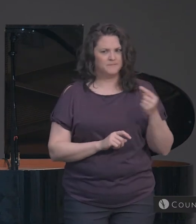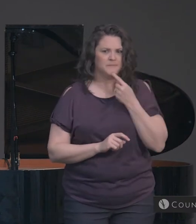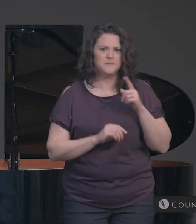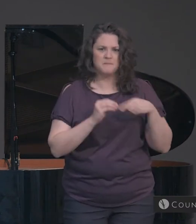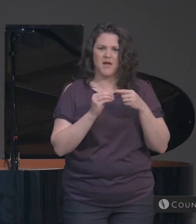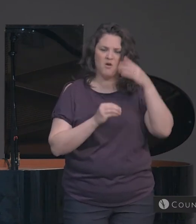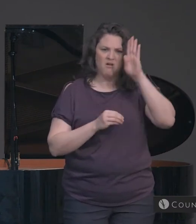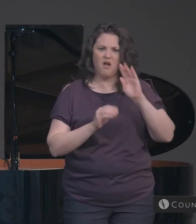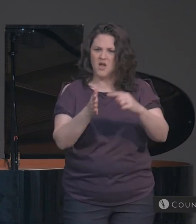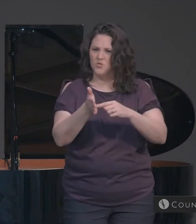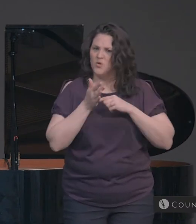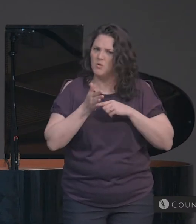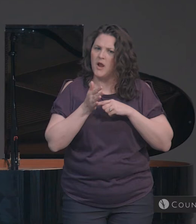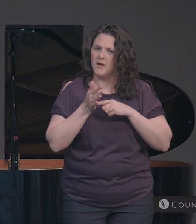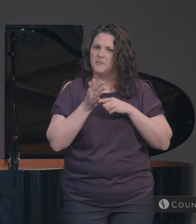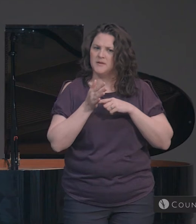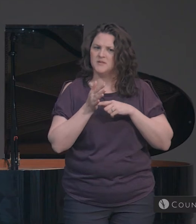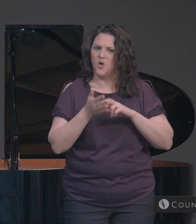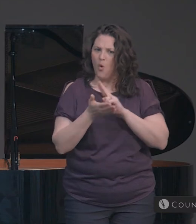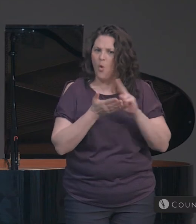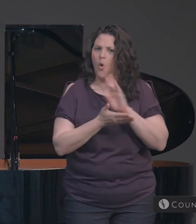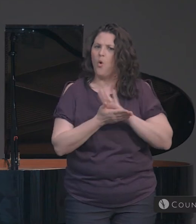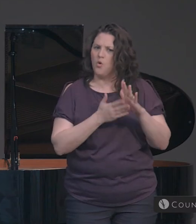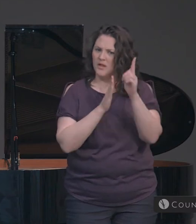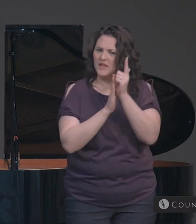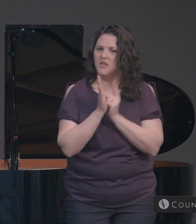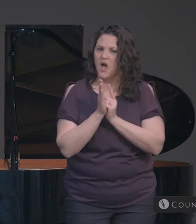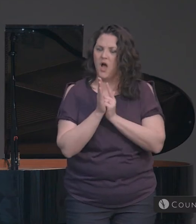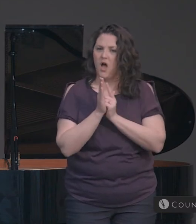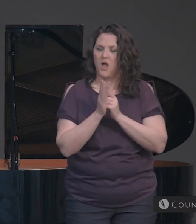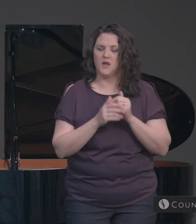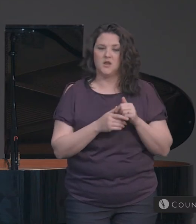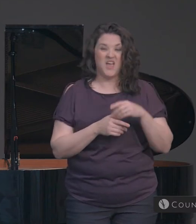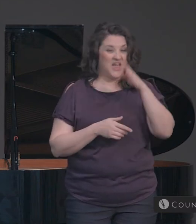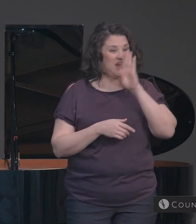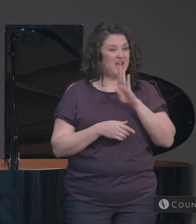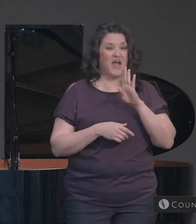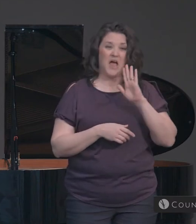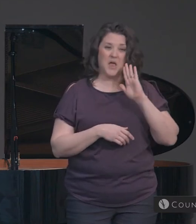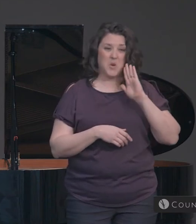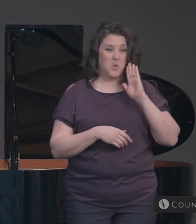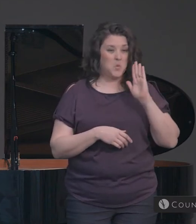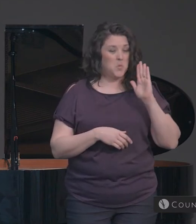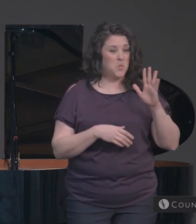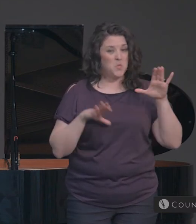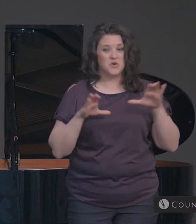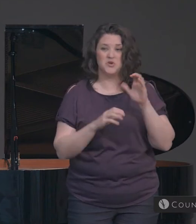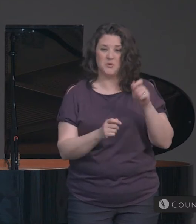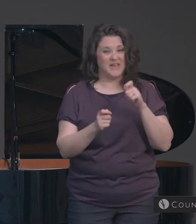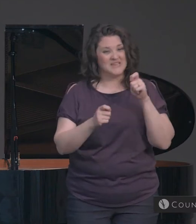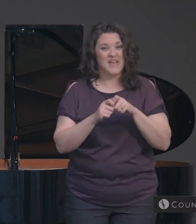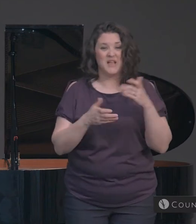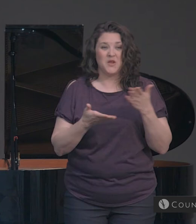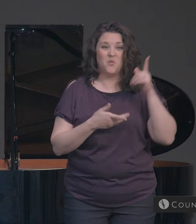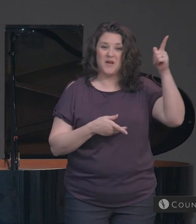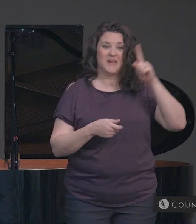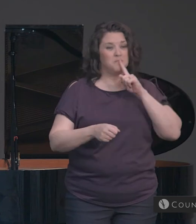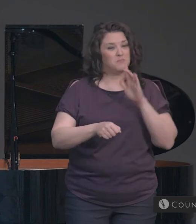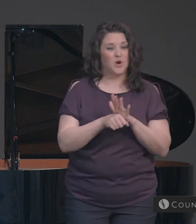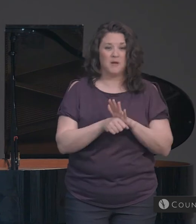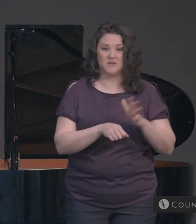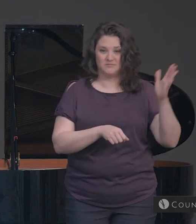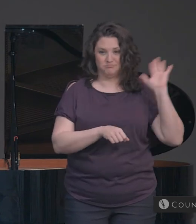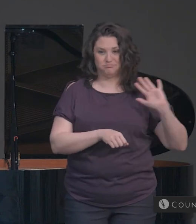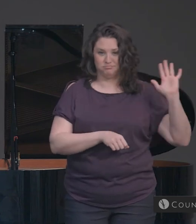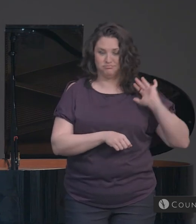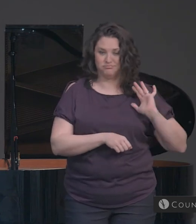spelled out in the books of Moses. God was about to do exactly what he said he would do. Our theme